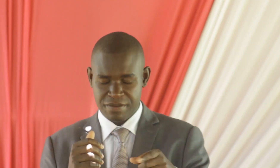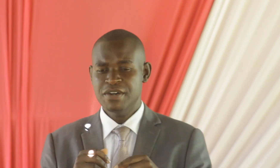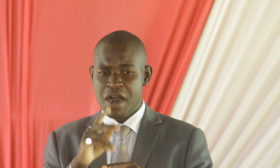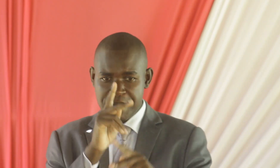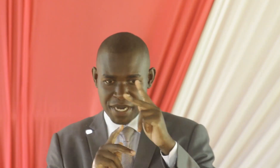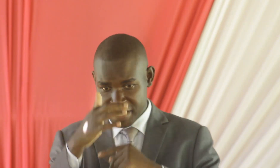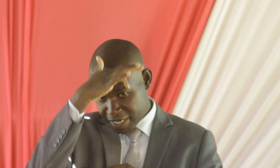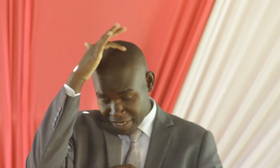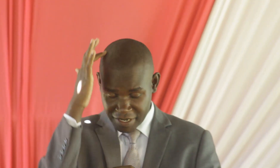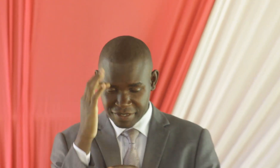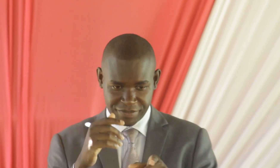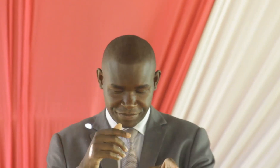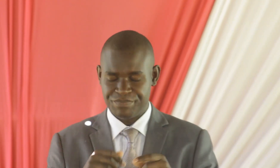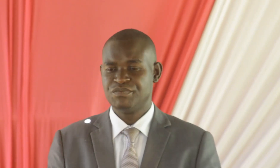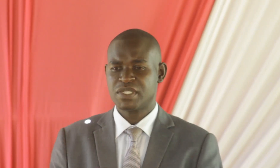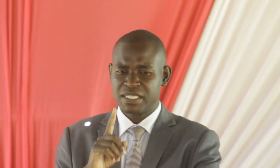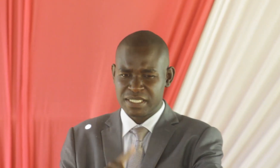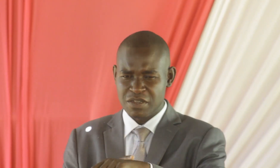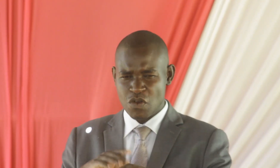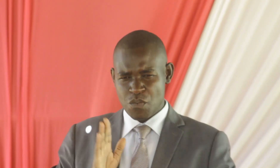it is this prophet Elisha.